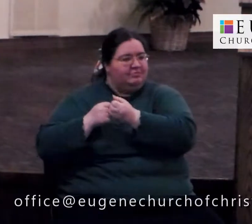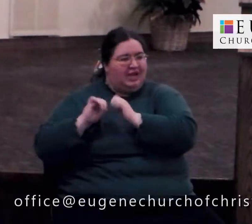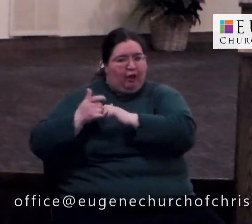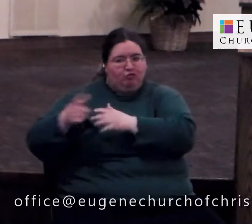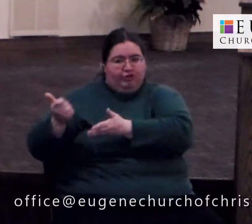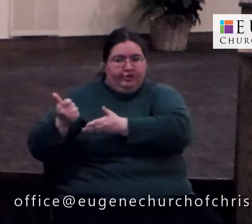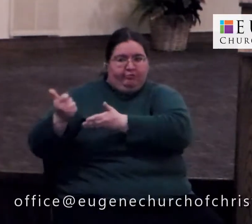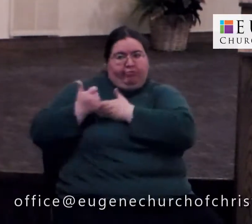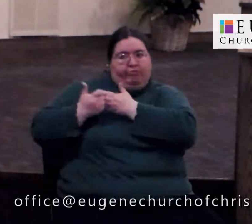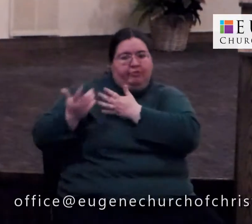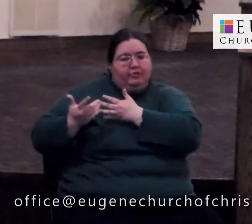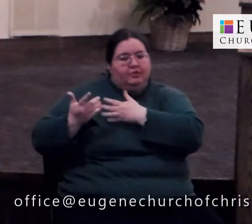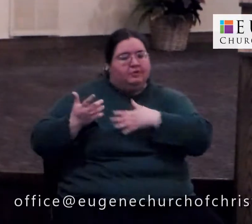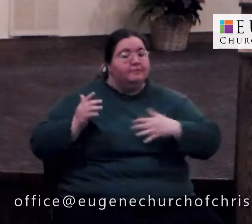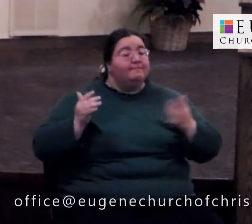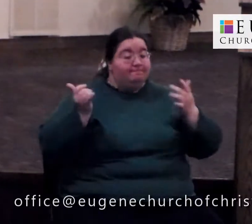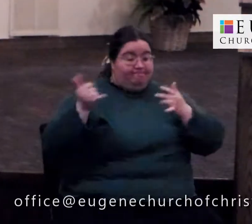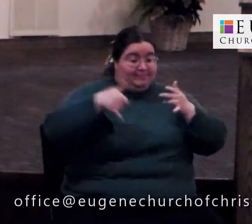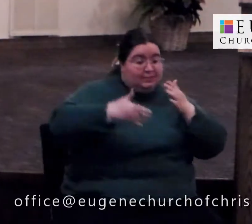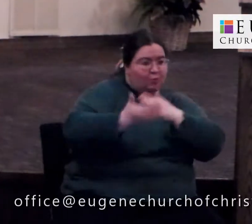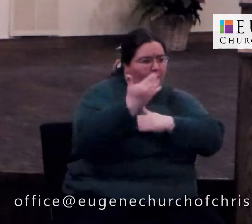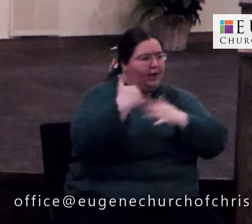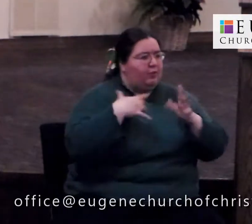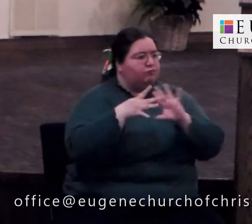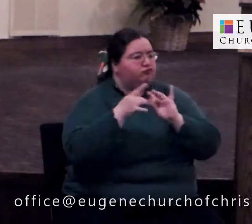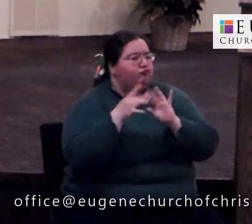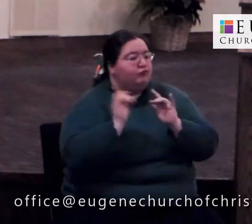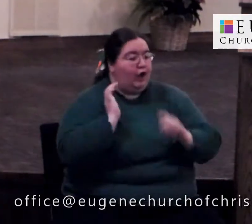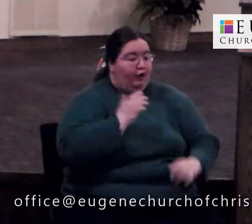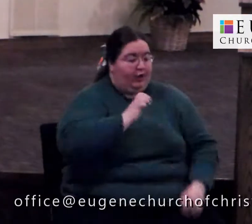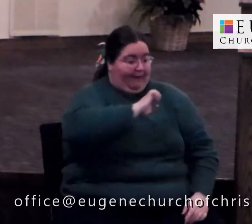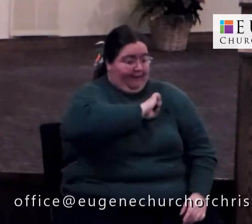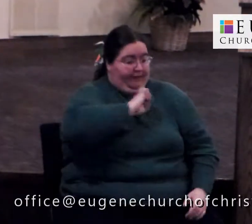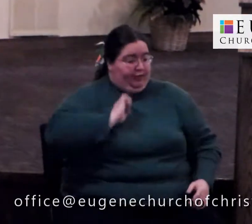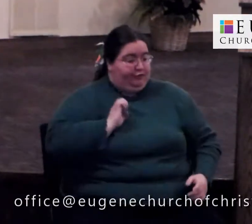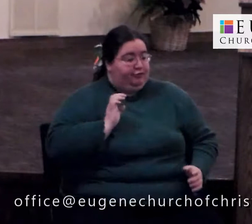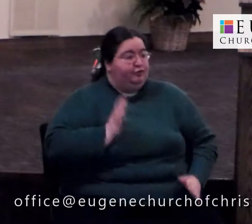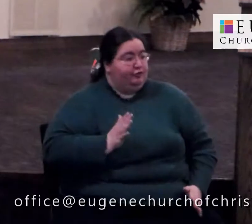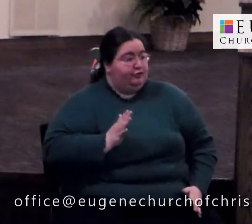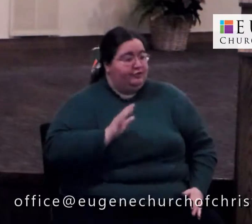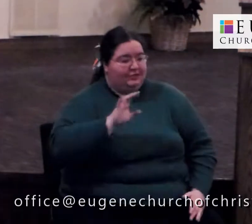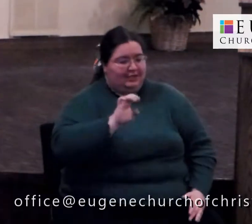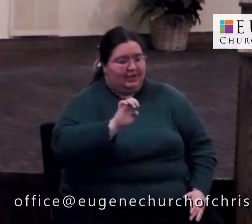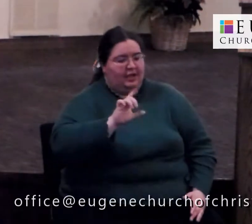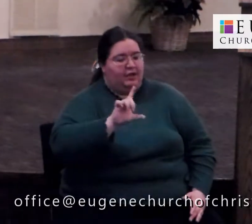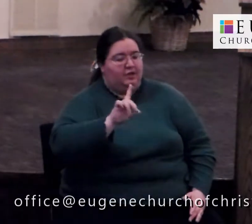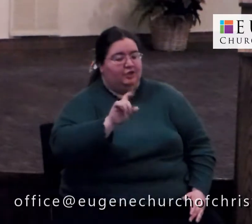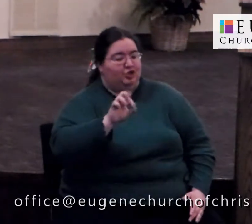Our elders, or bishops as you see it in Scripture at times, or the other way you see it described,